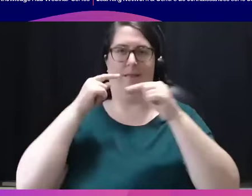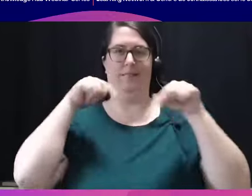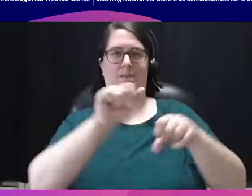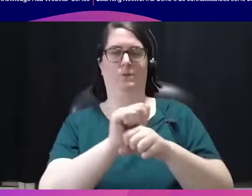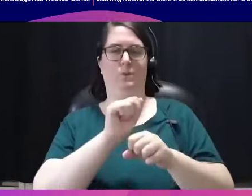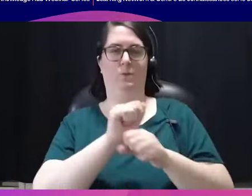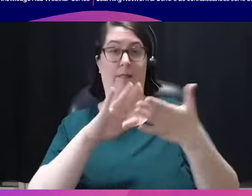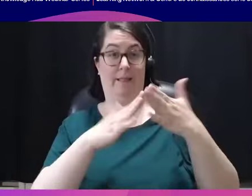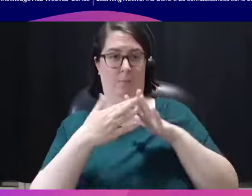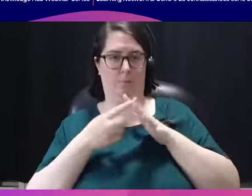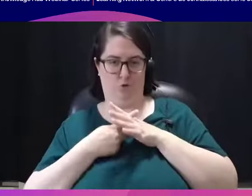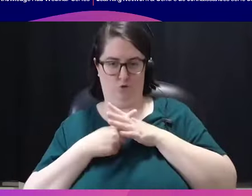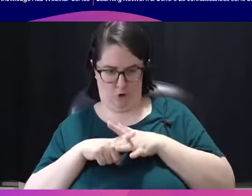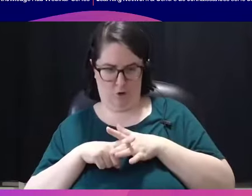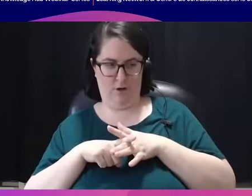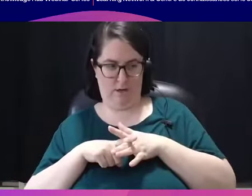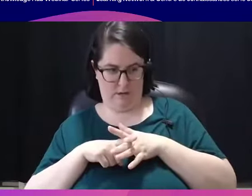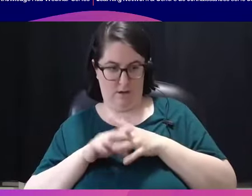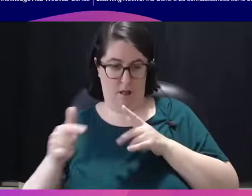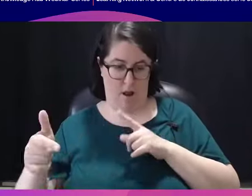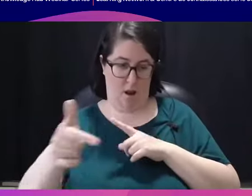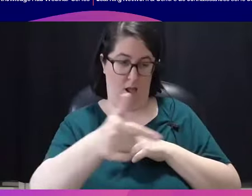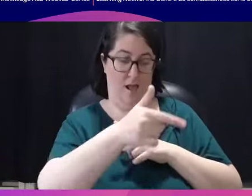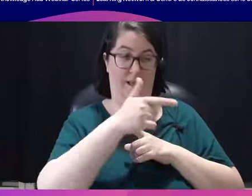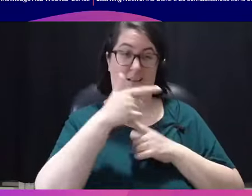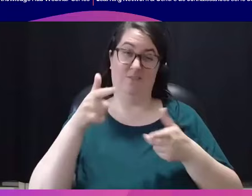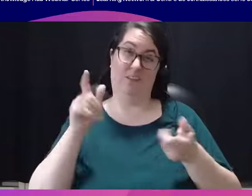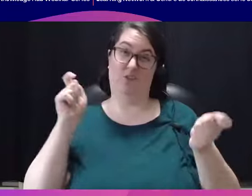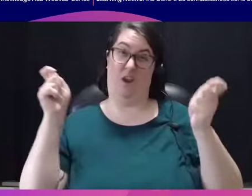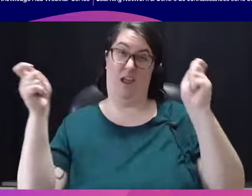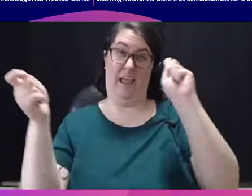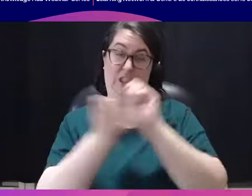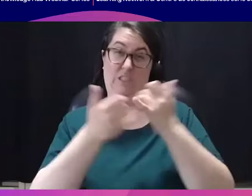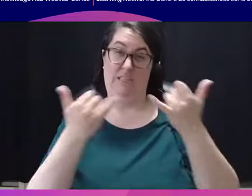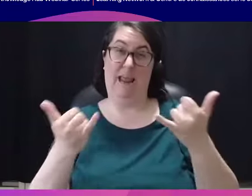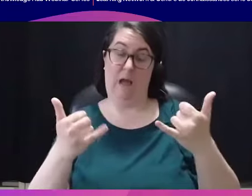the community began and unfortunately mutated into what it is today.